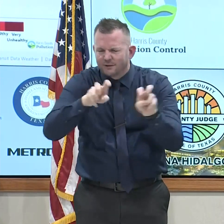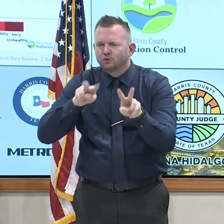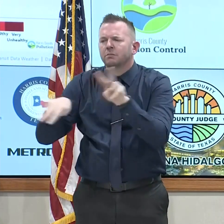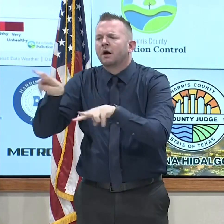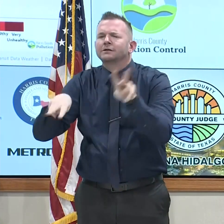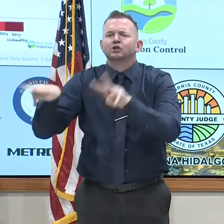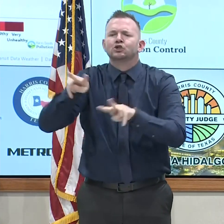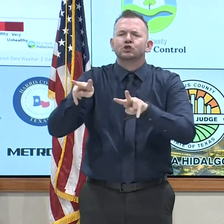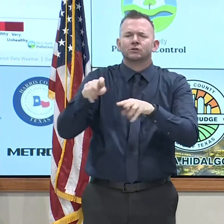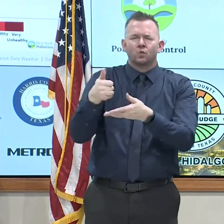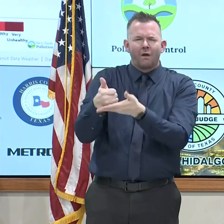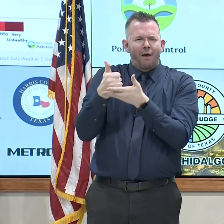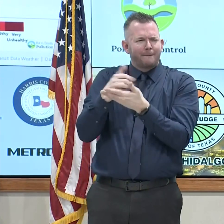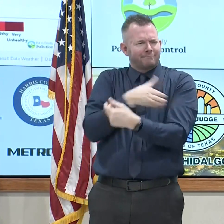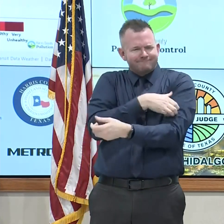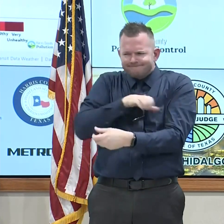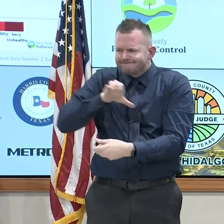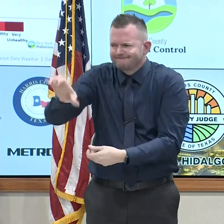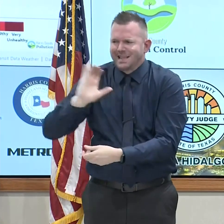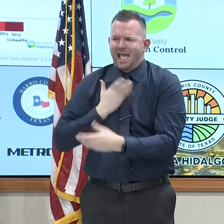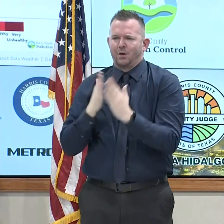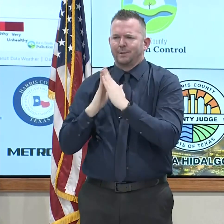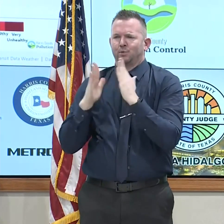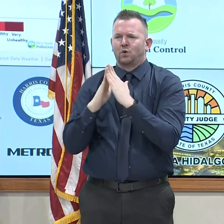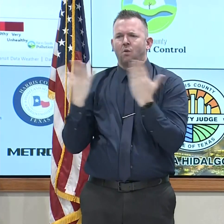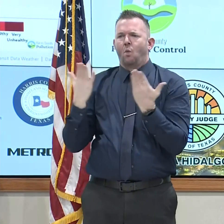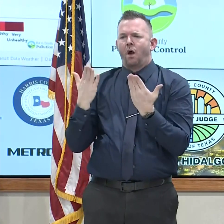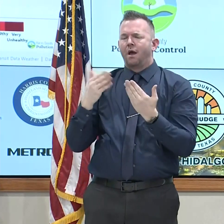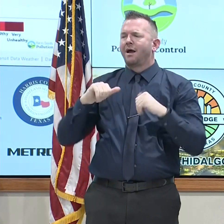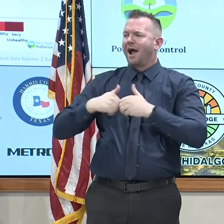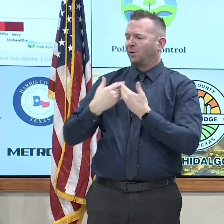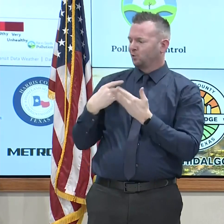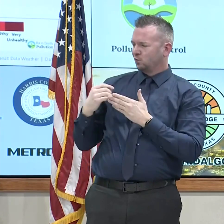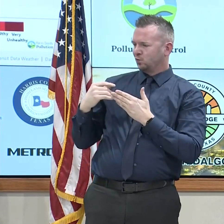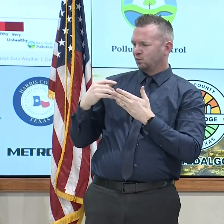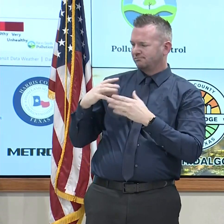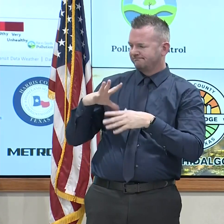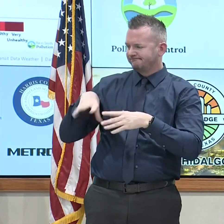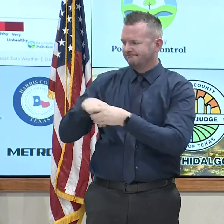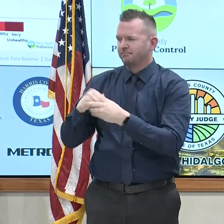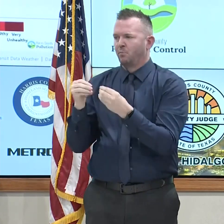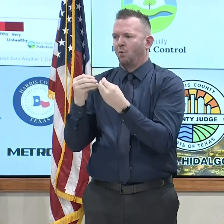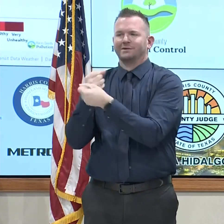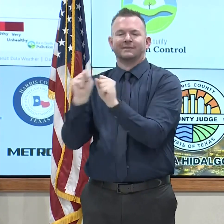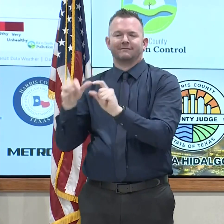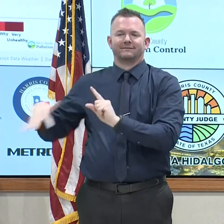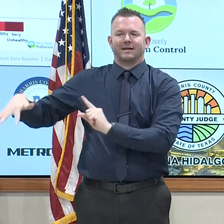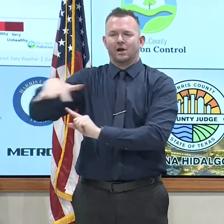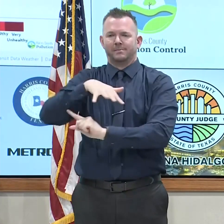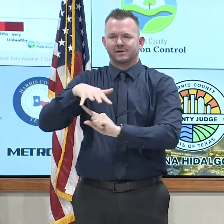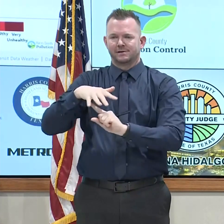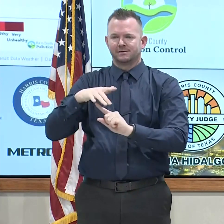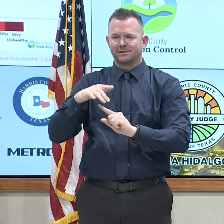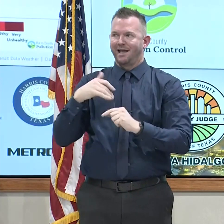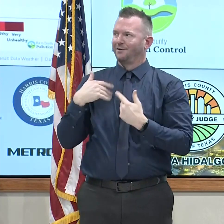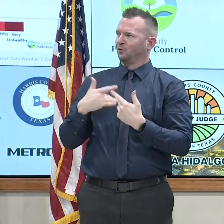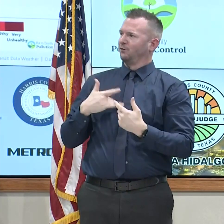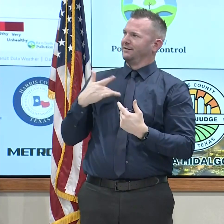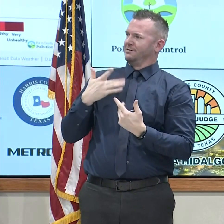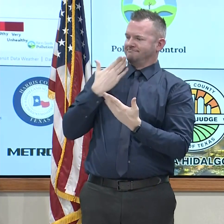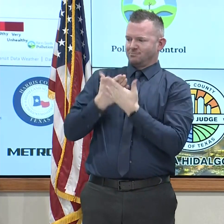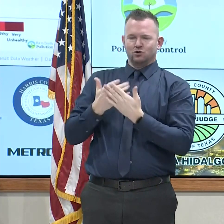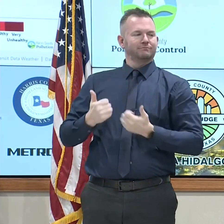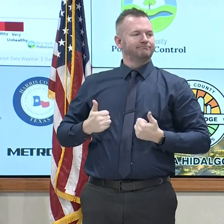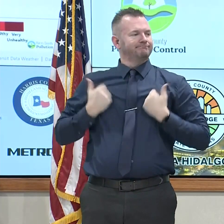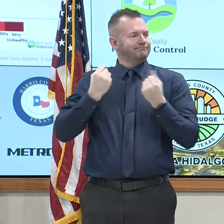knowledge and also allow the leadership of the county to make sound life safety decisions during adverse environmental conditions or